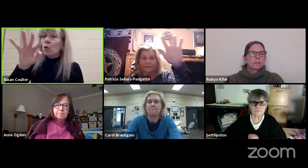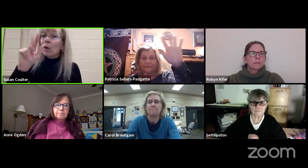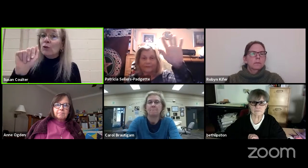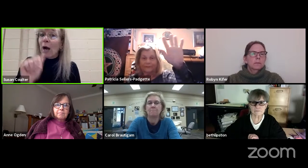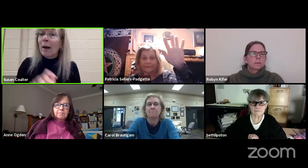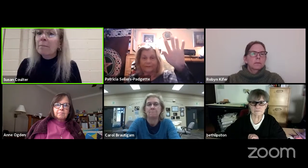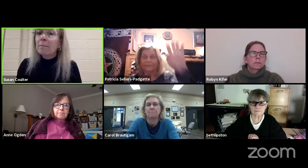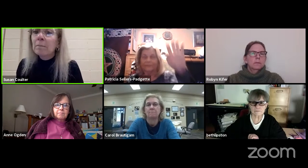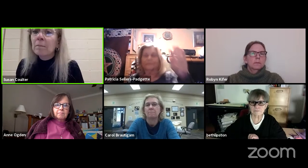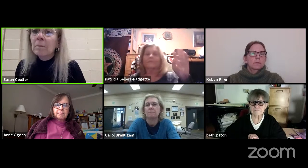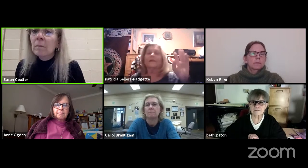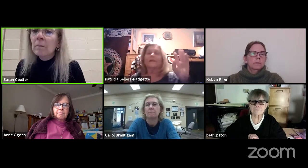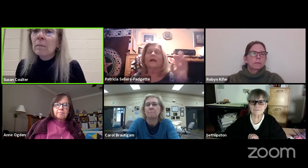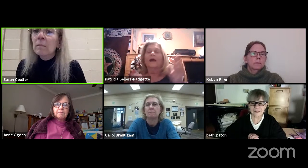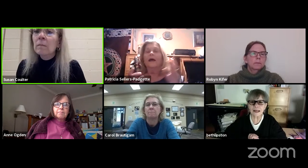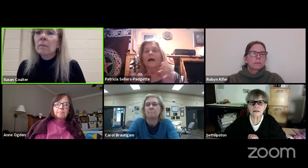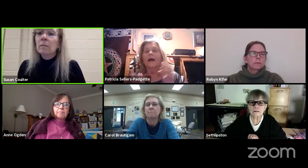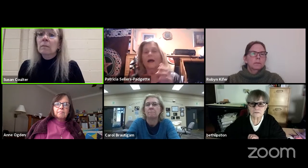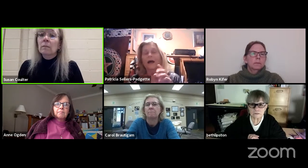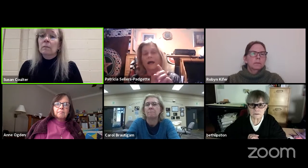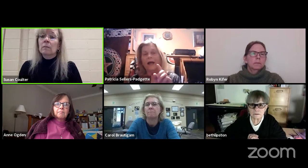Okay. Patricia.